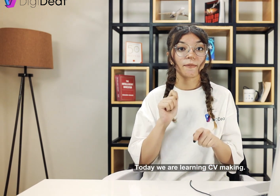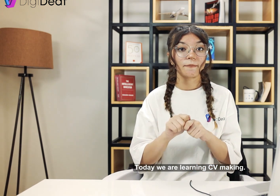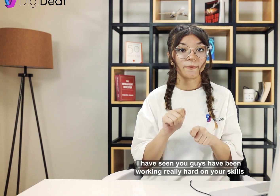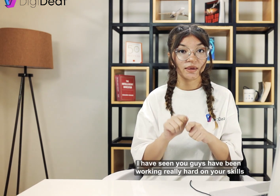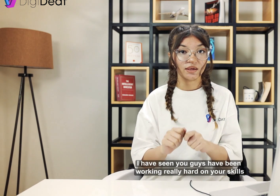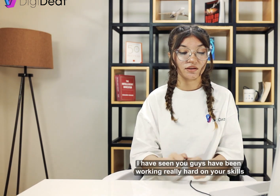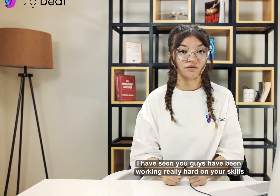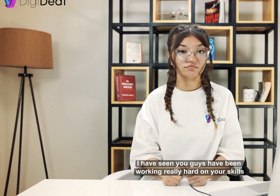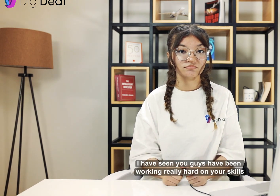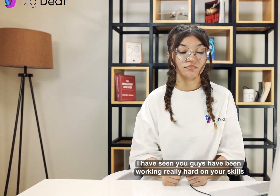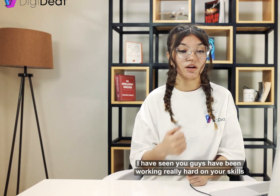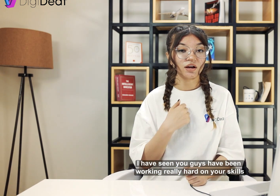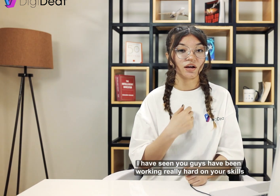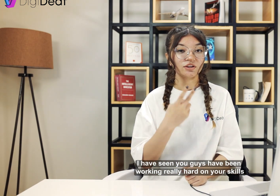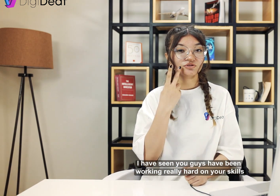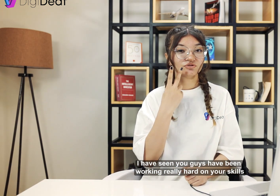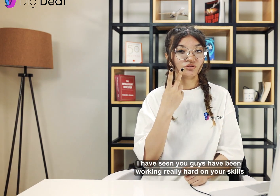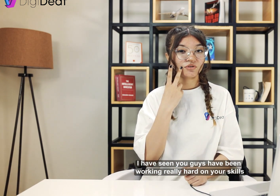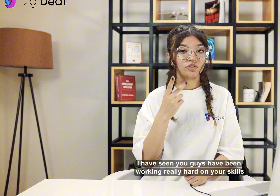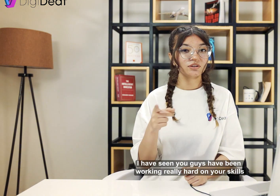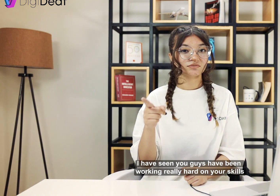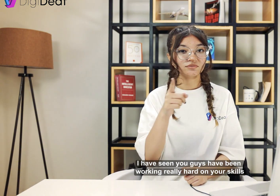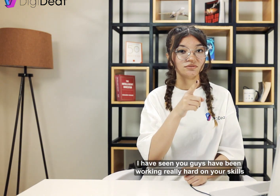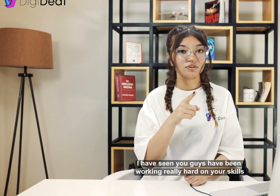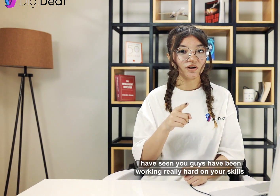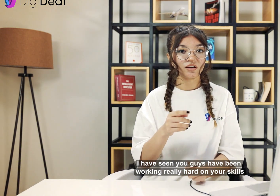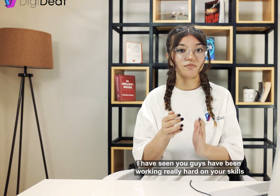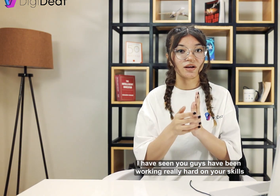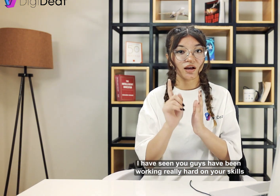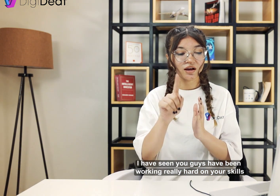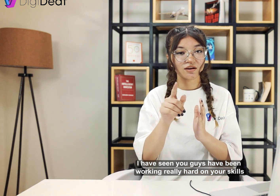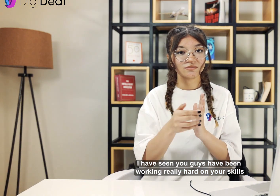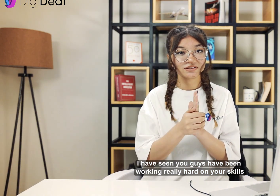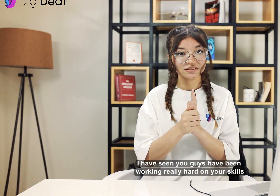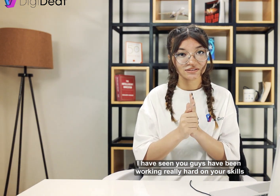I have seen you guys have been working really hard on your skills